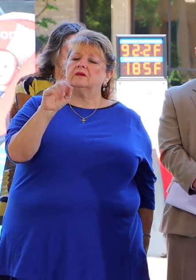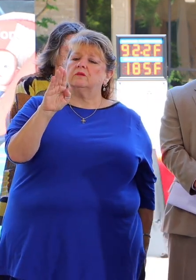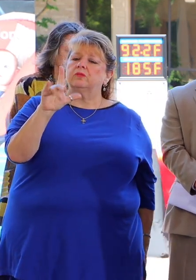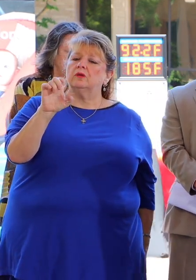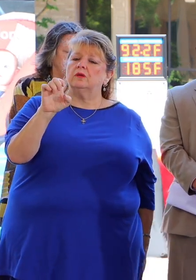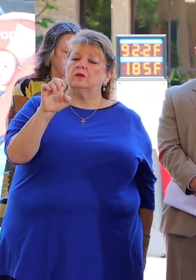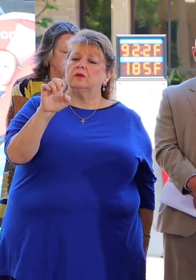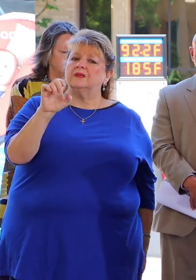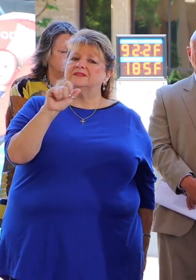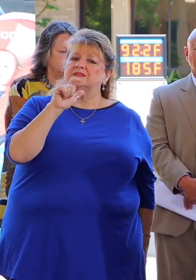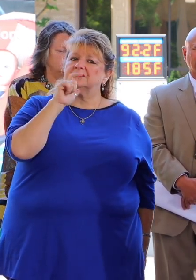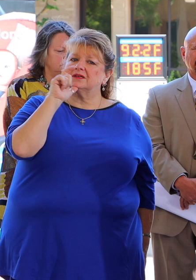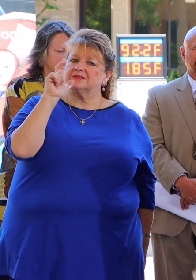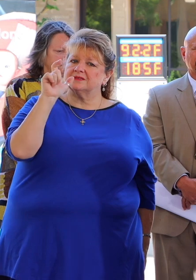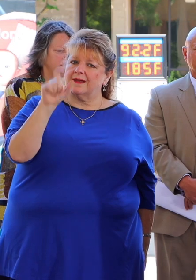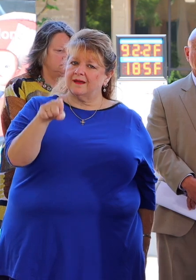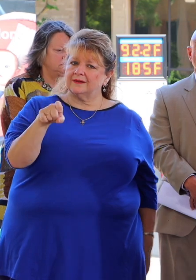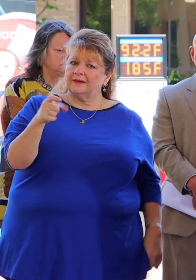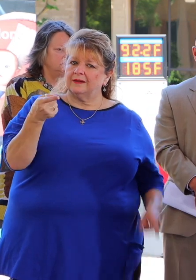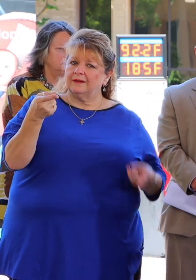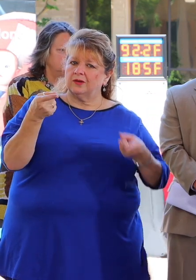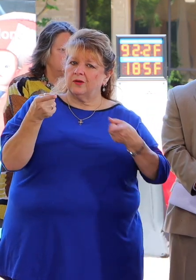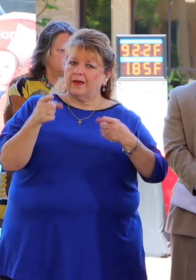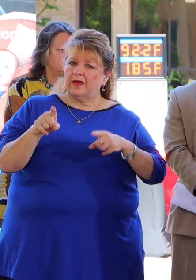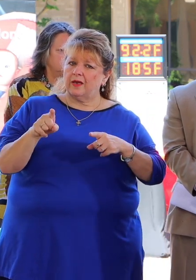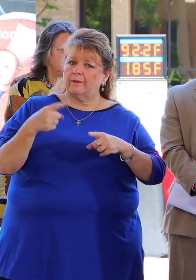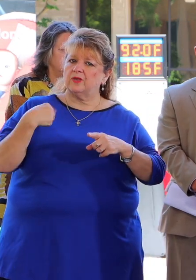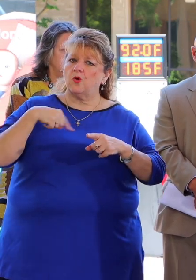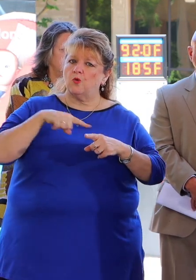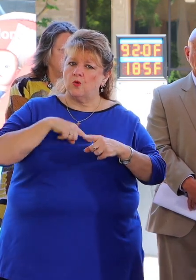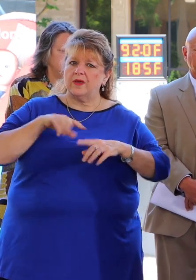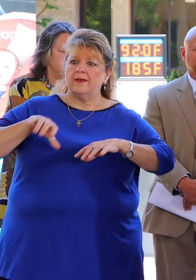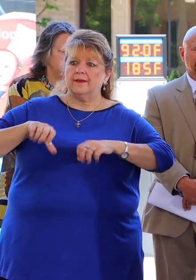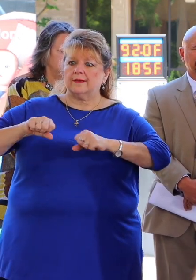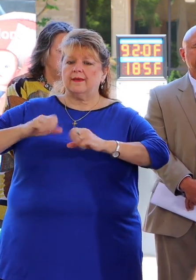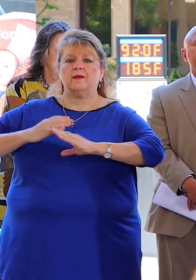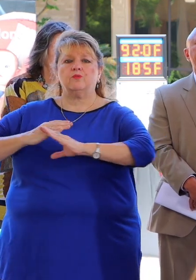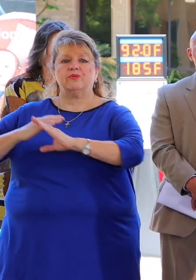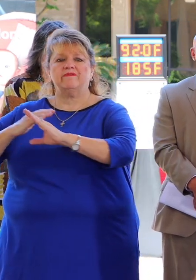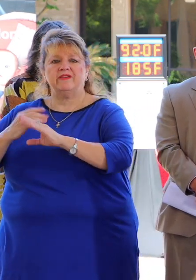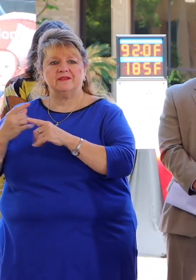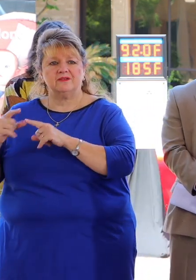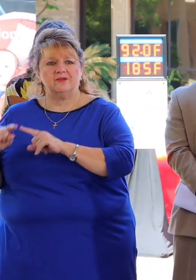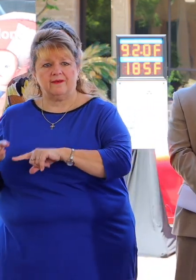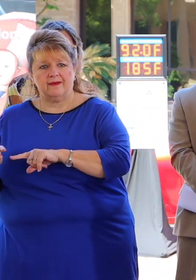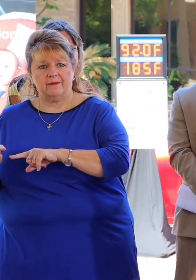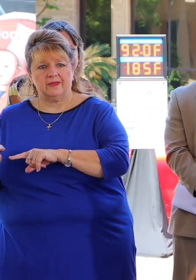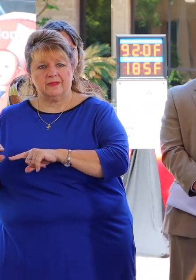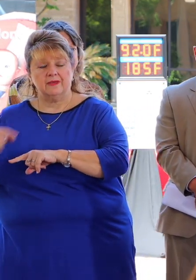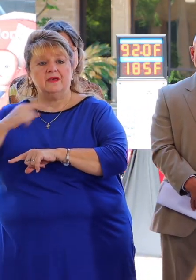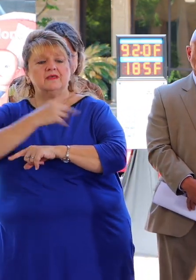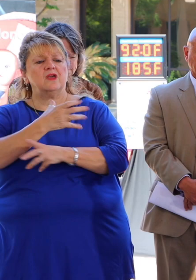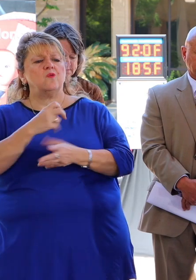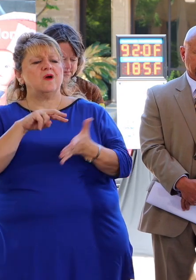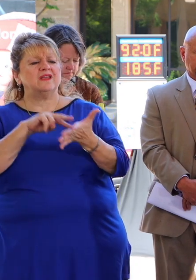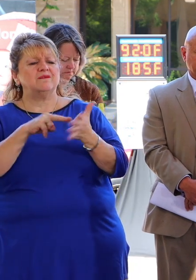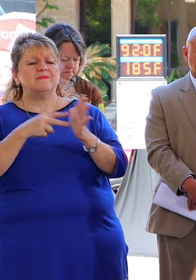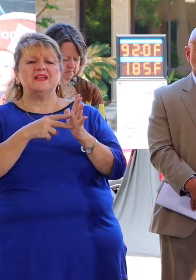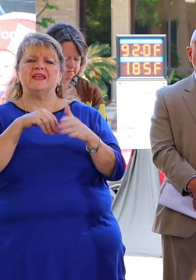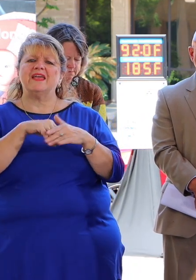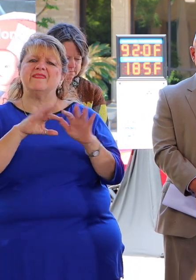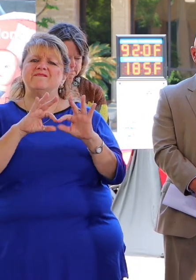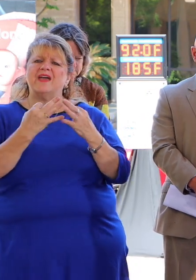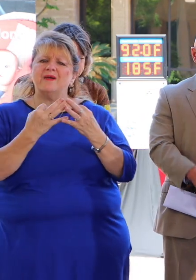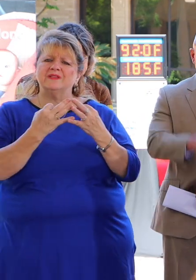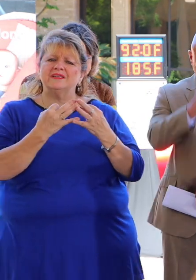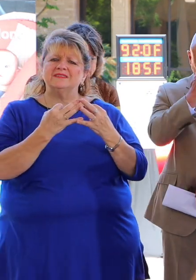has dedicated her entire career to making a meaningful difference in the lives of children and families, especially when it comes to